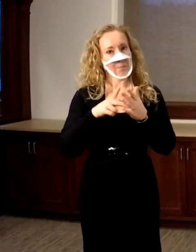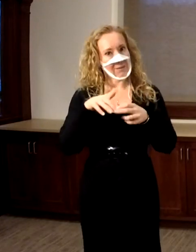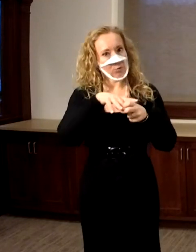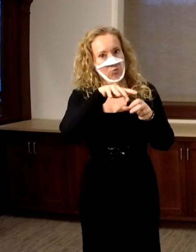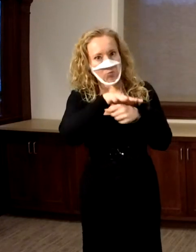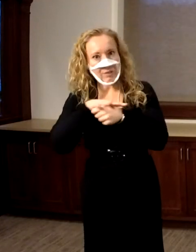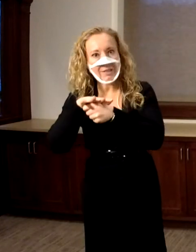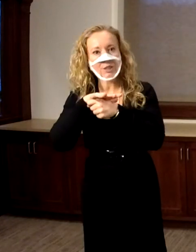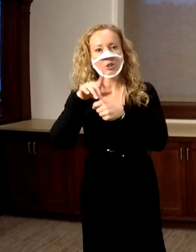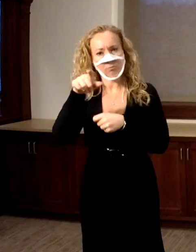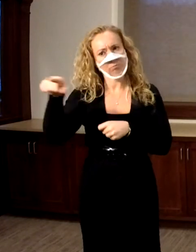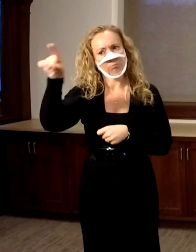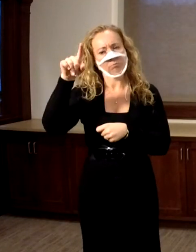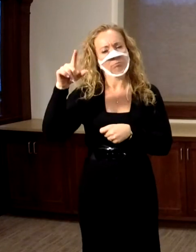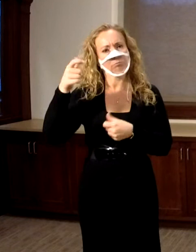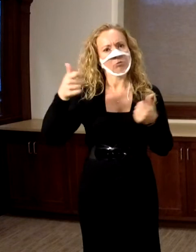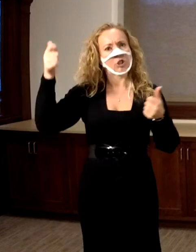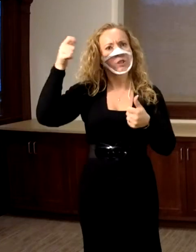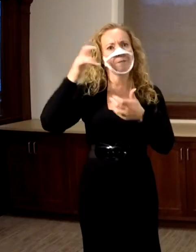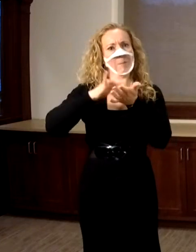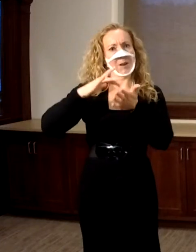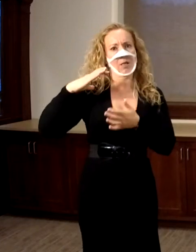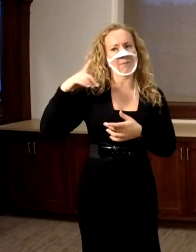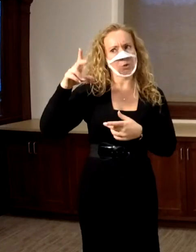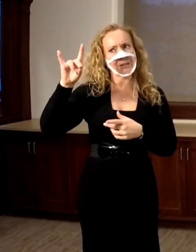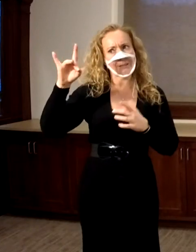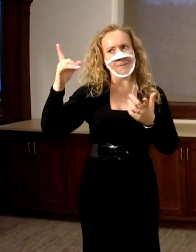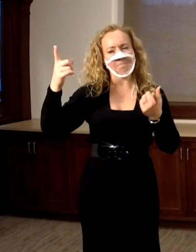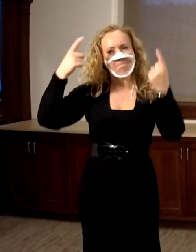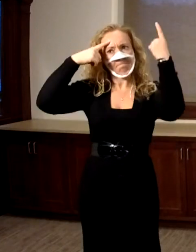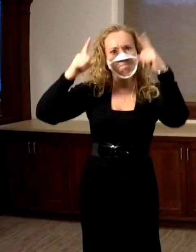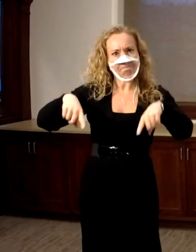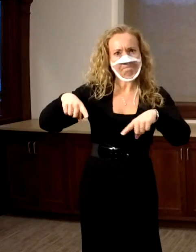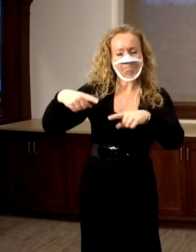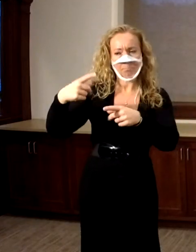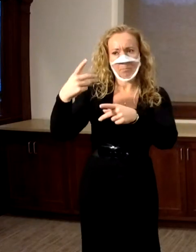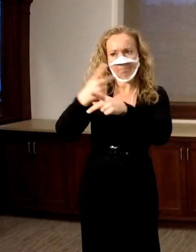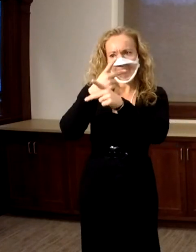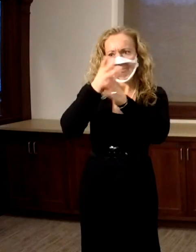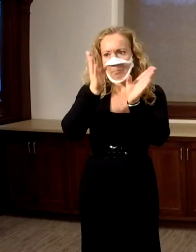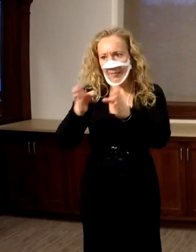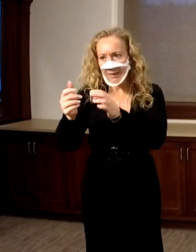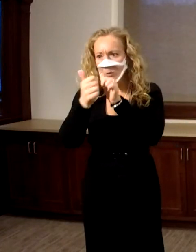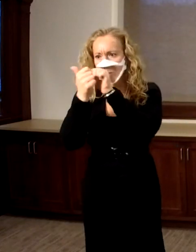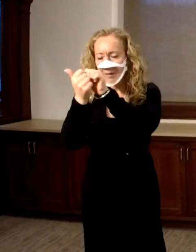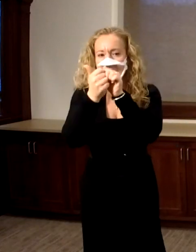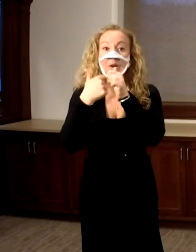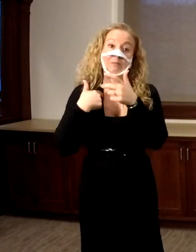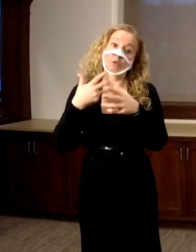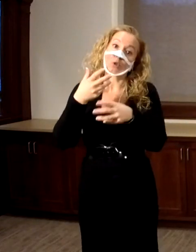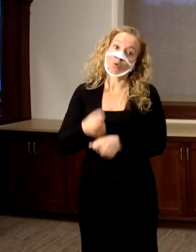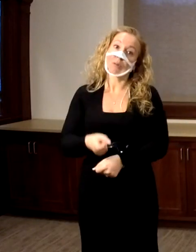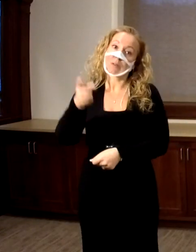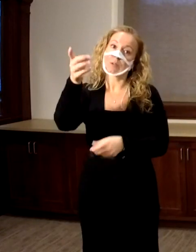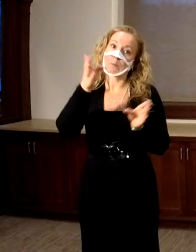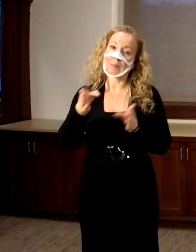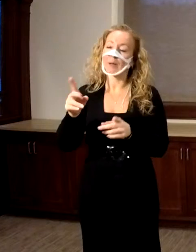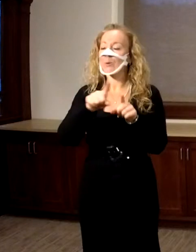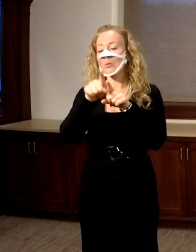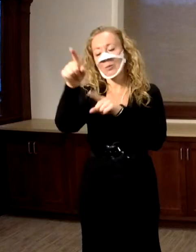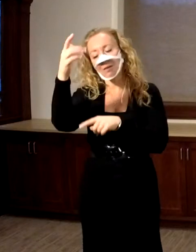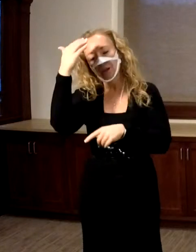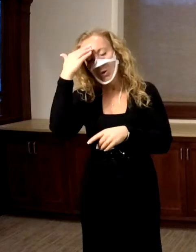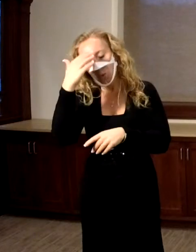come together as chief medical officers to really work on these plans. And so I trust in their excellent planning, and they know their